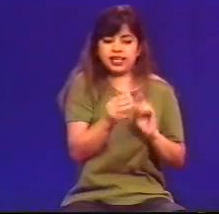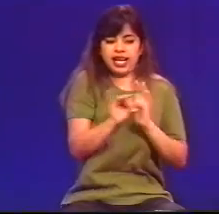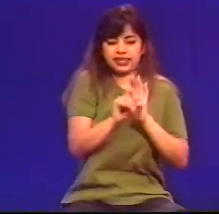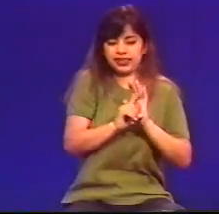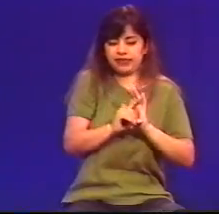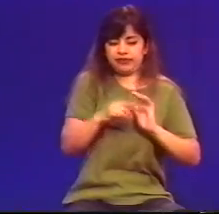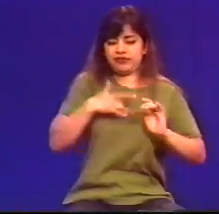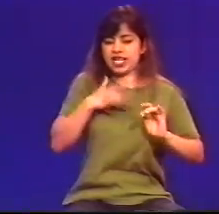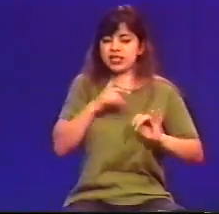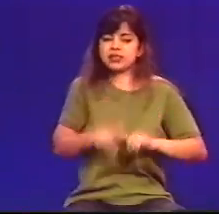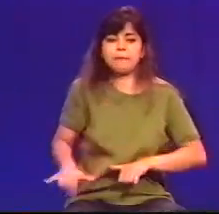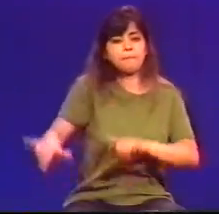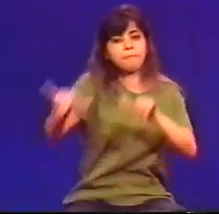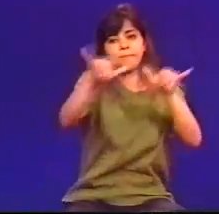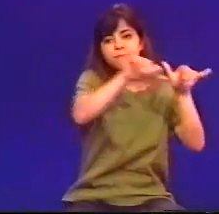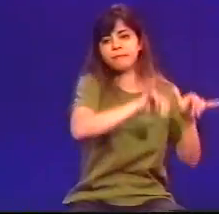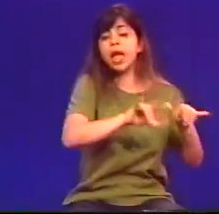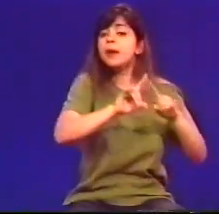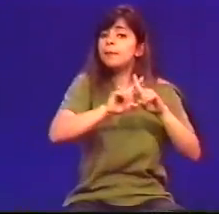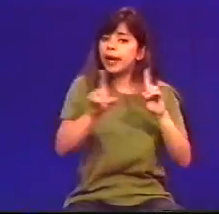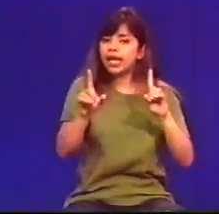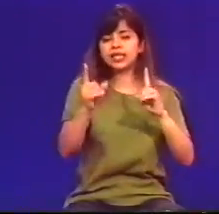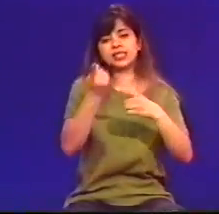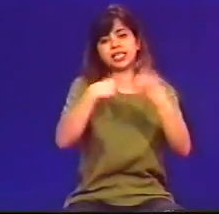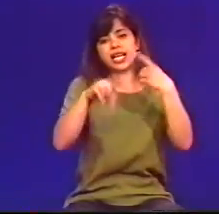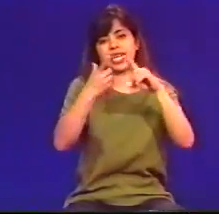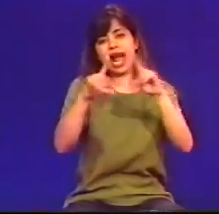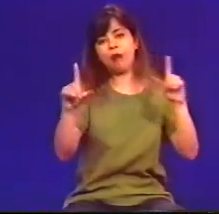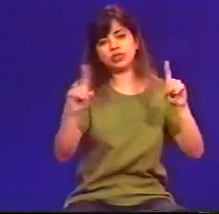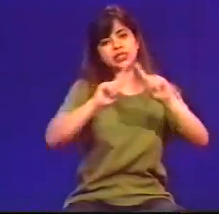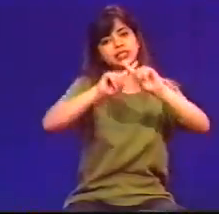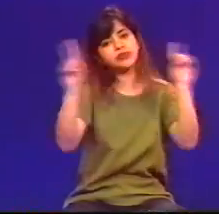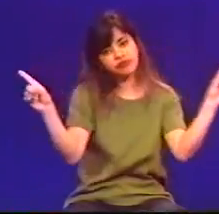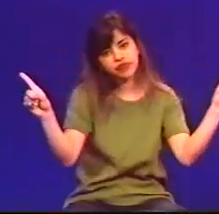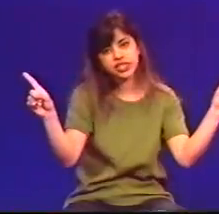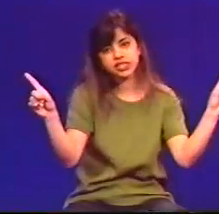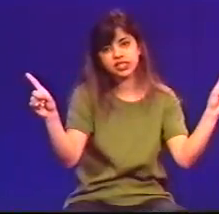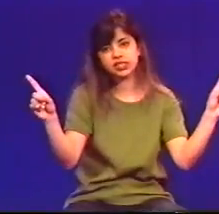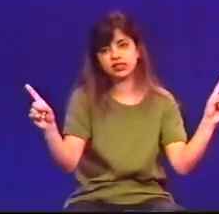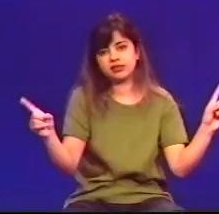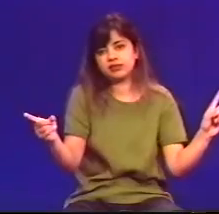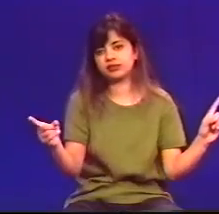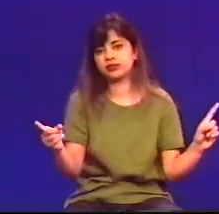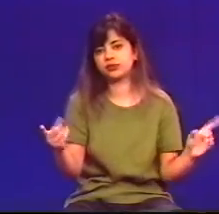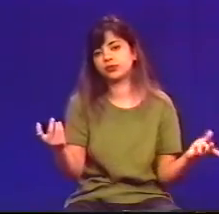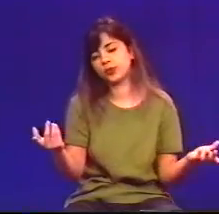So even though our sign languages are different, our experiences are much the same.